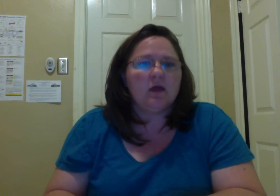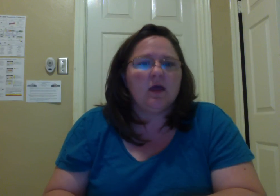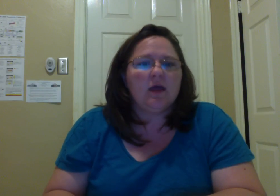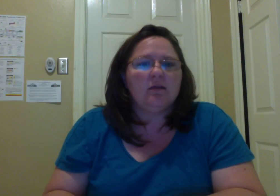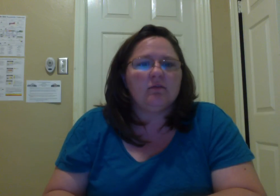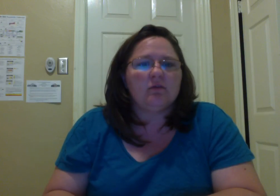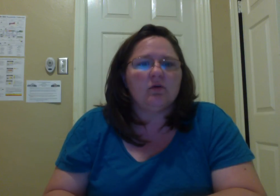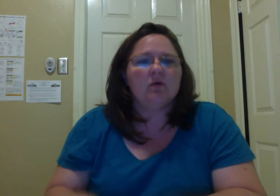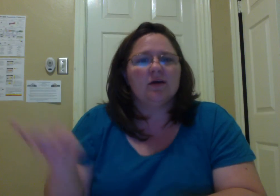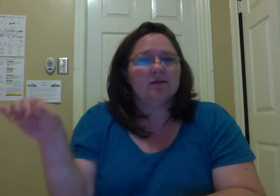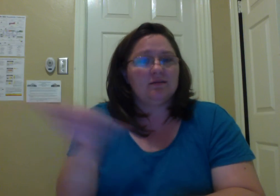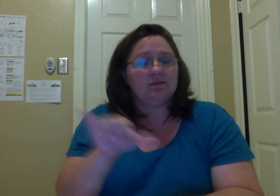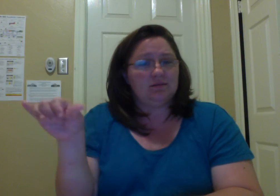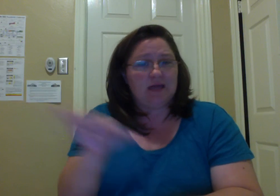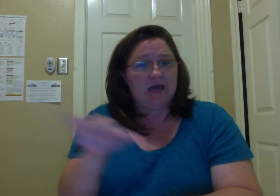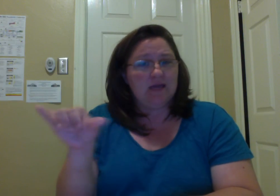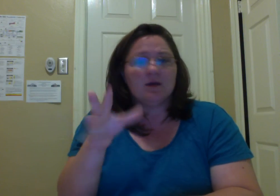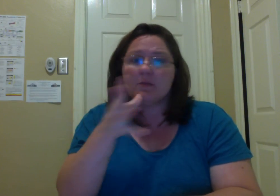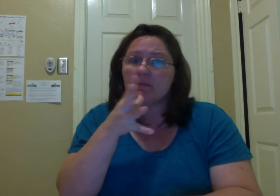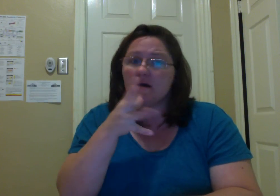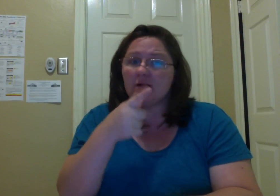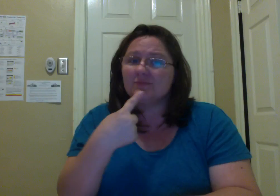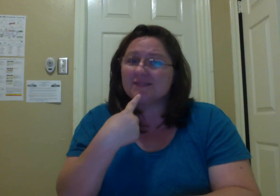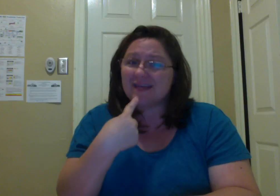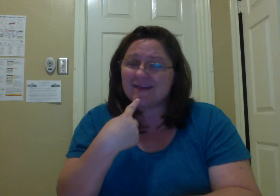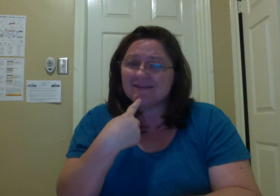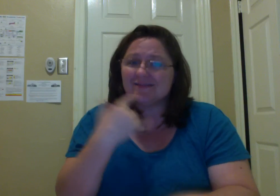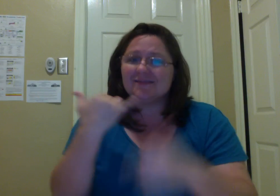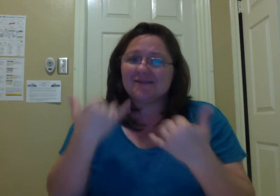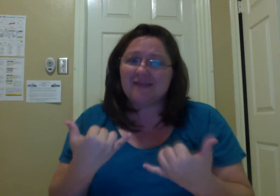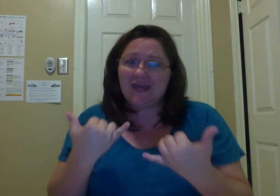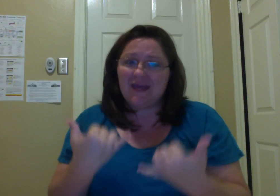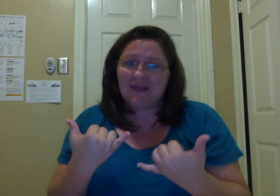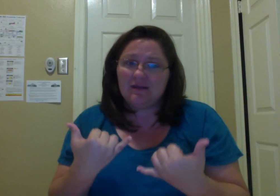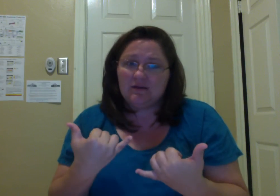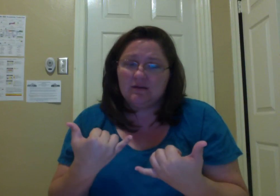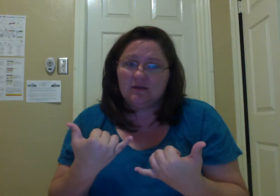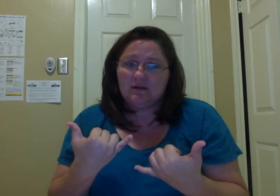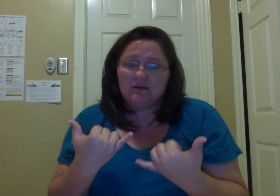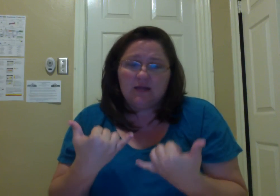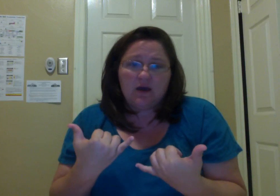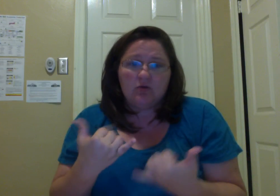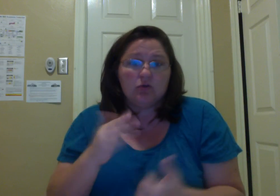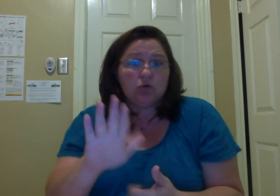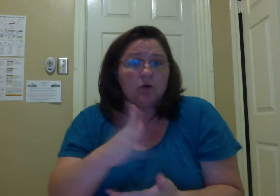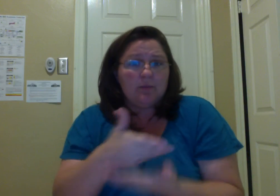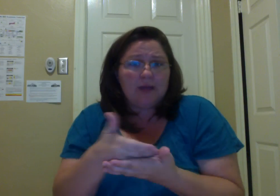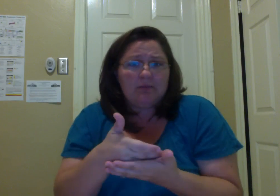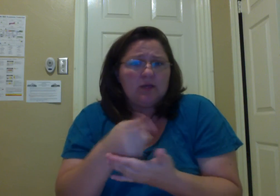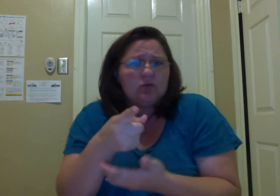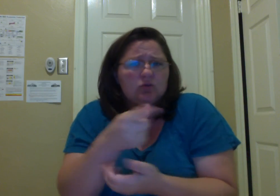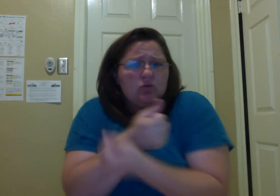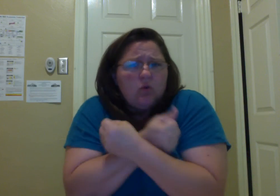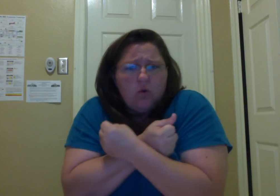And so, like Mom says today, Now, your baby, you hold